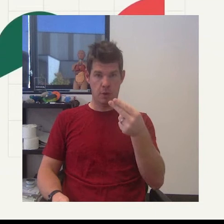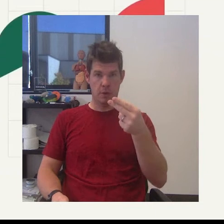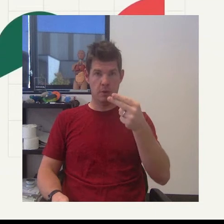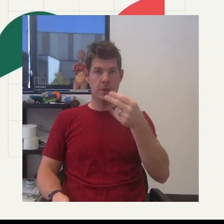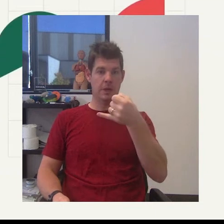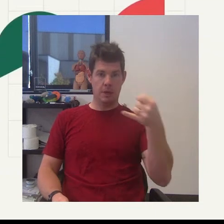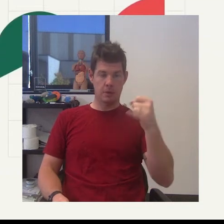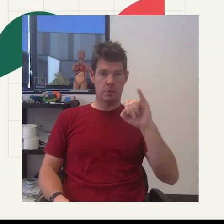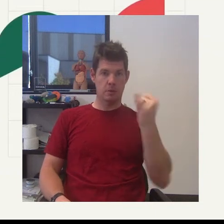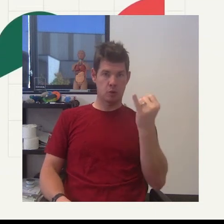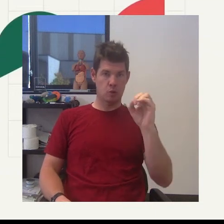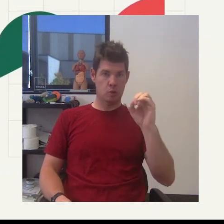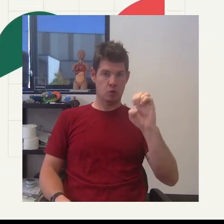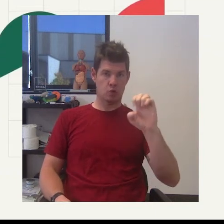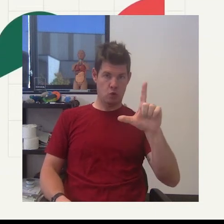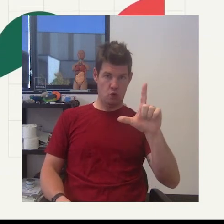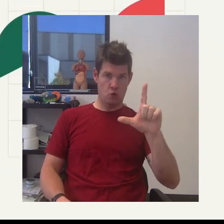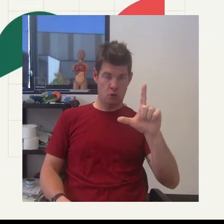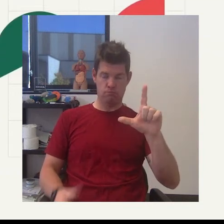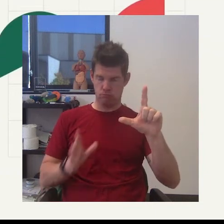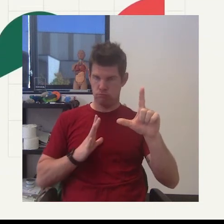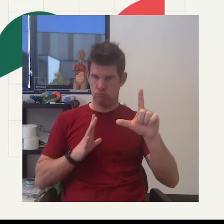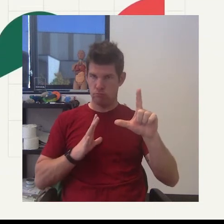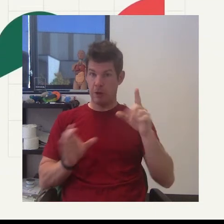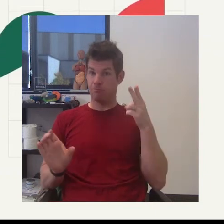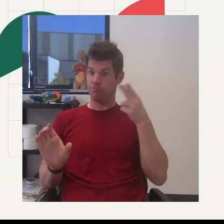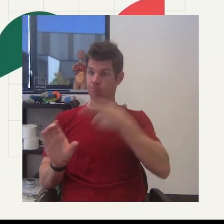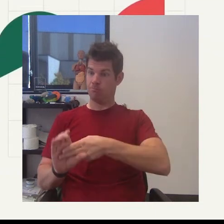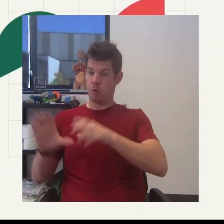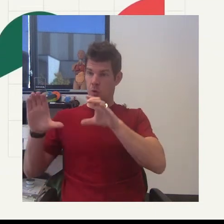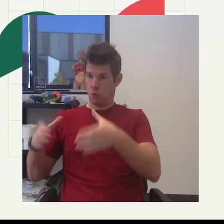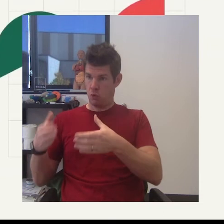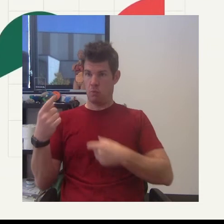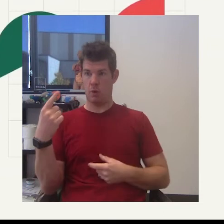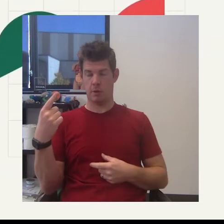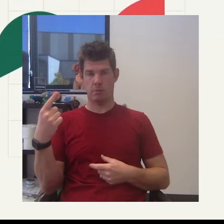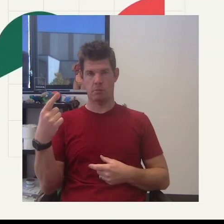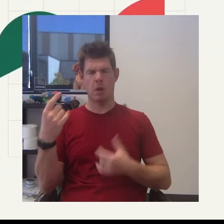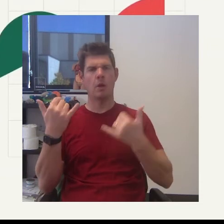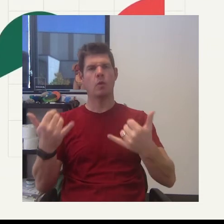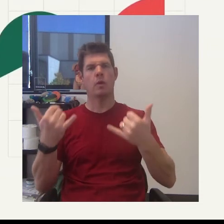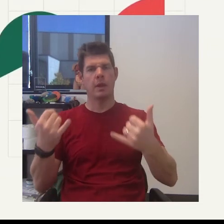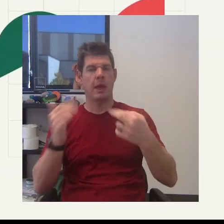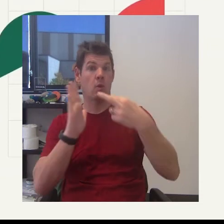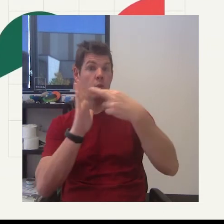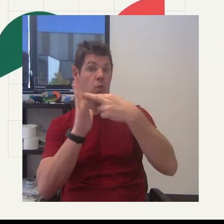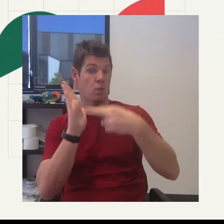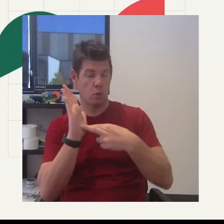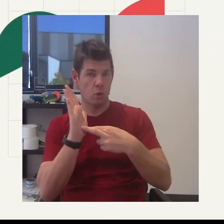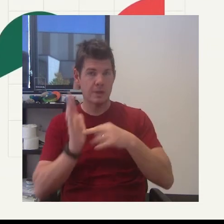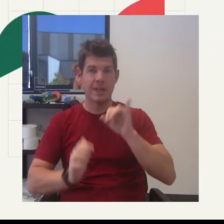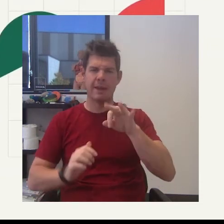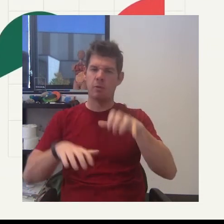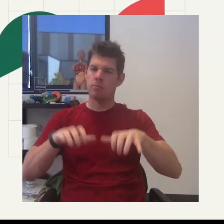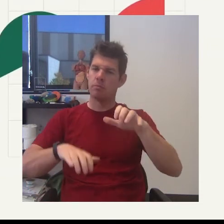to be in group number 1. All right? Now, the rules, this is the other thing that we do when we write